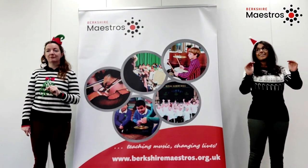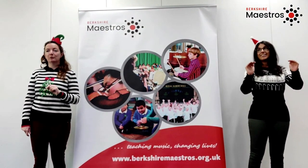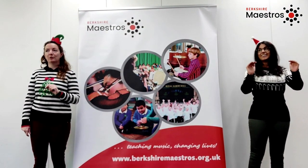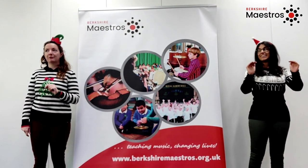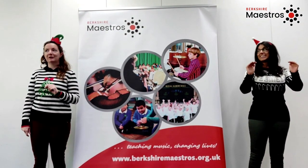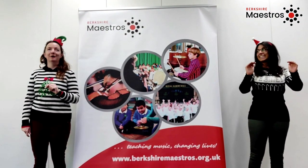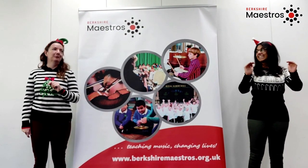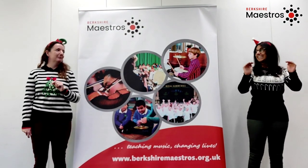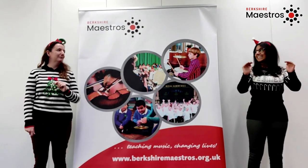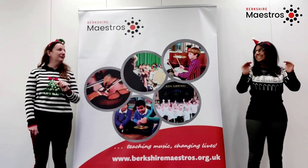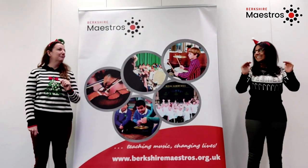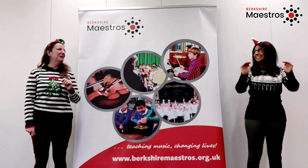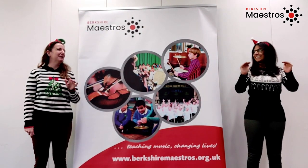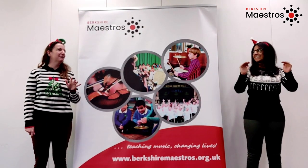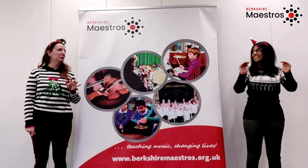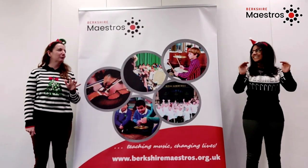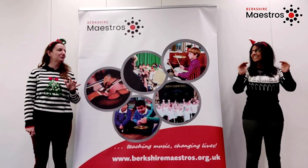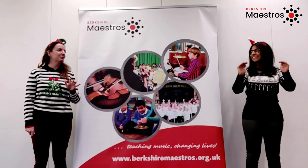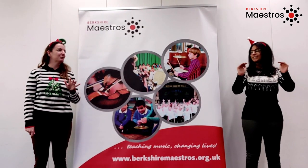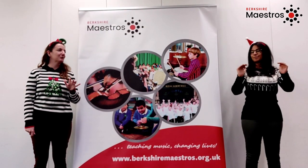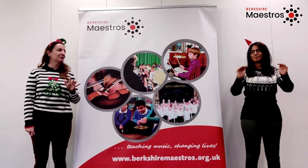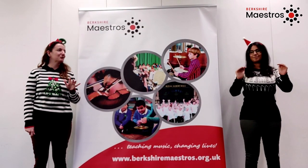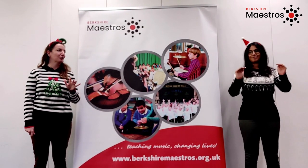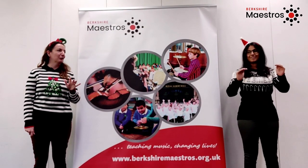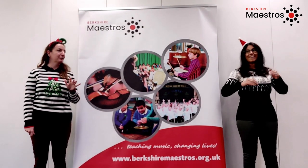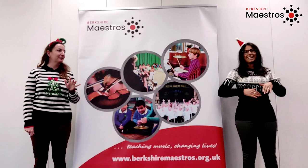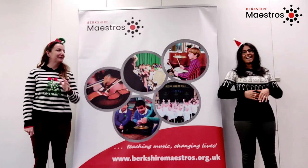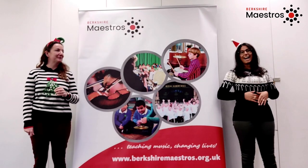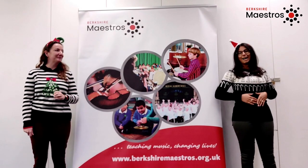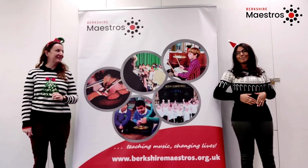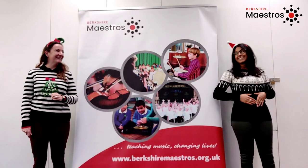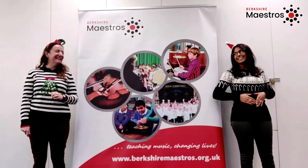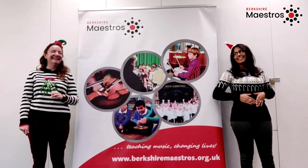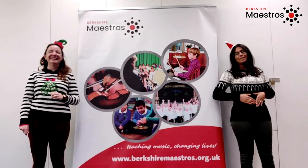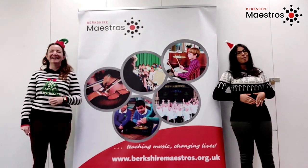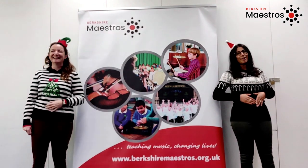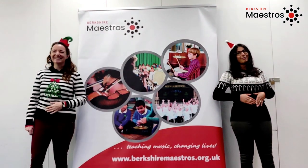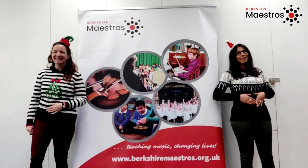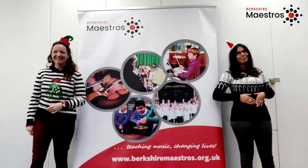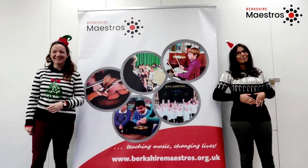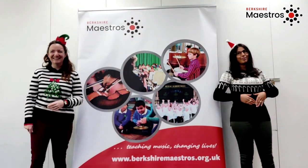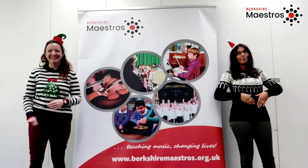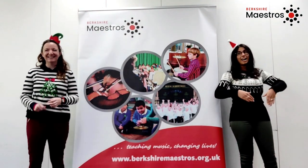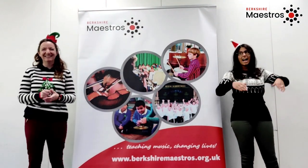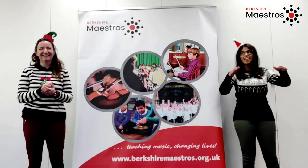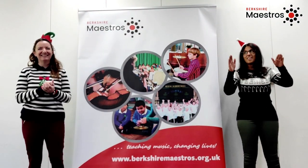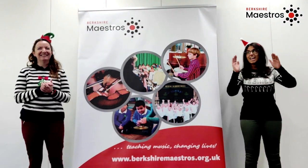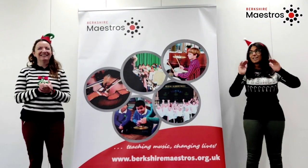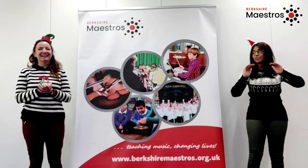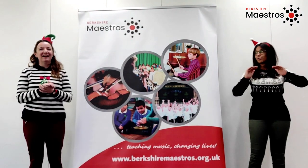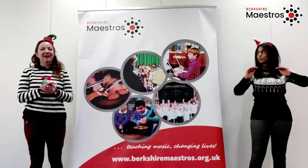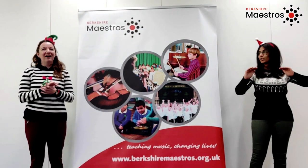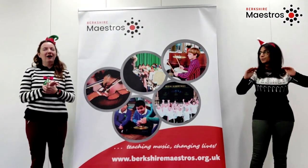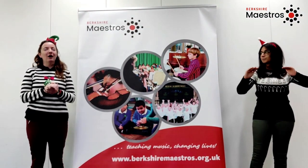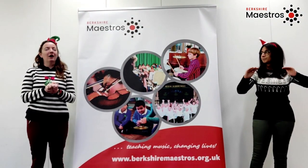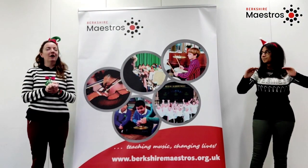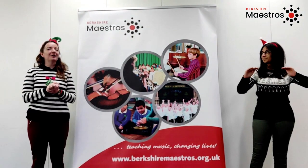Floor three. Oh, maybe even more important, chocolate. Absolutely. My favourite floor. And then on floor two? Oh,